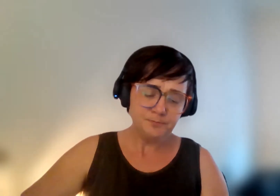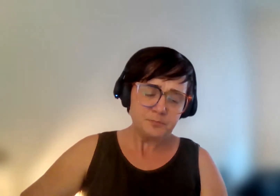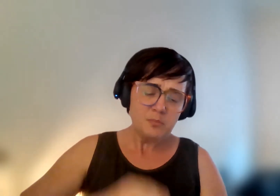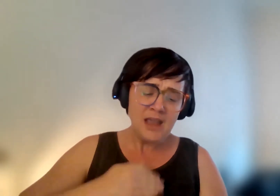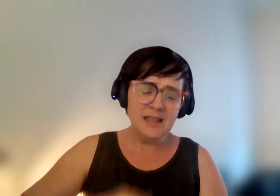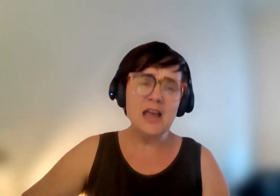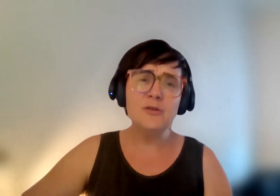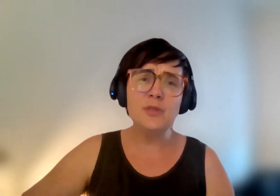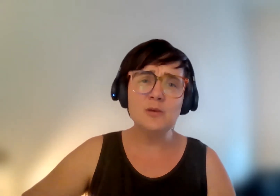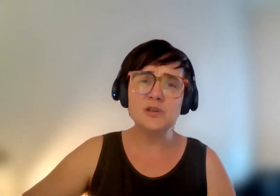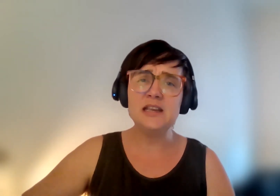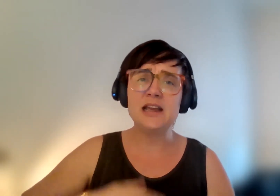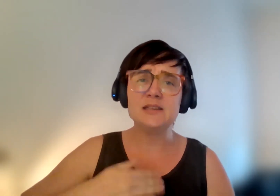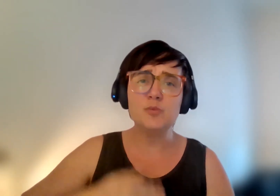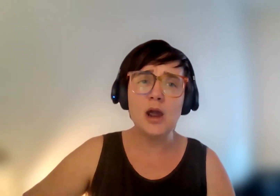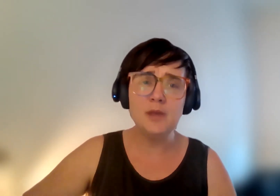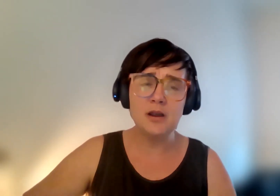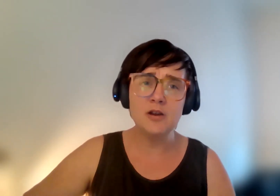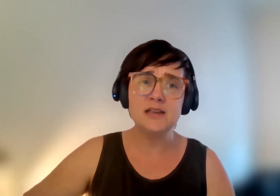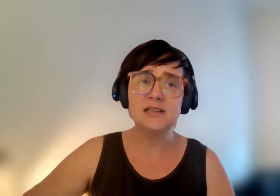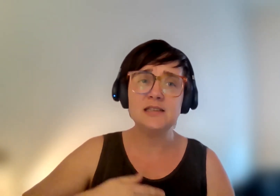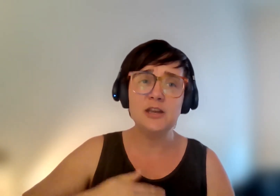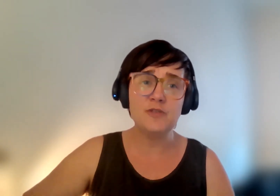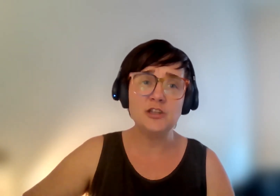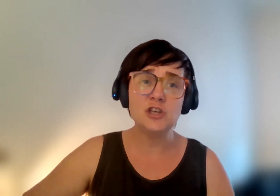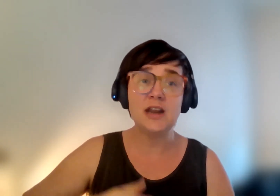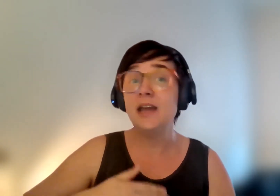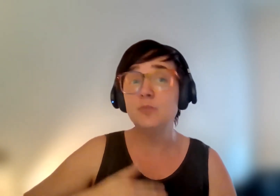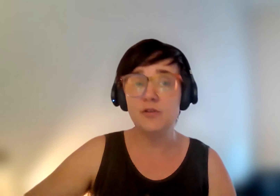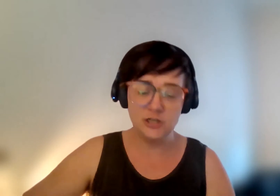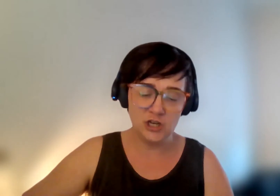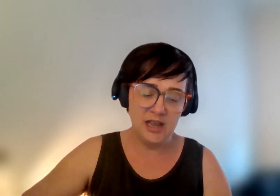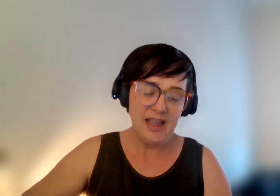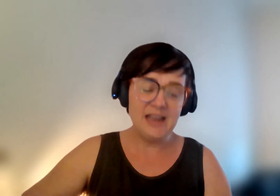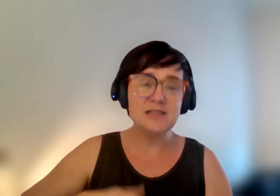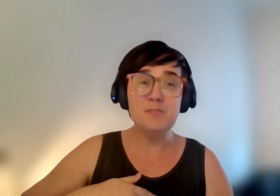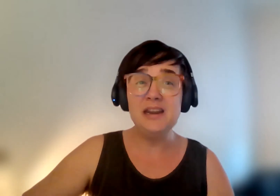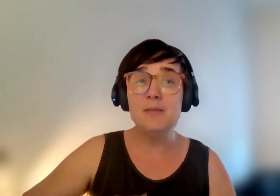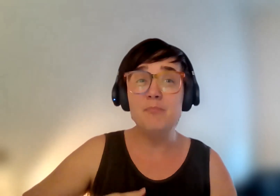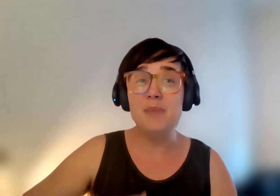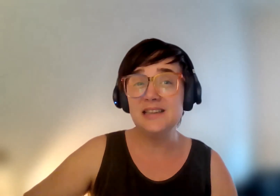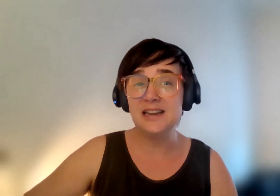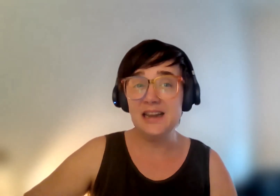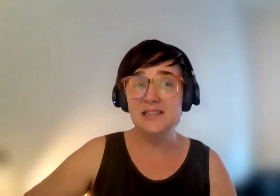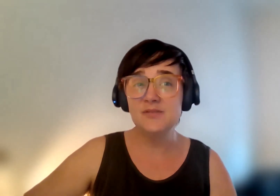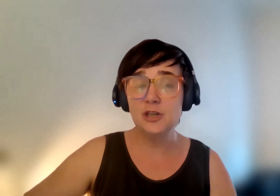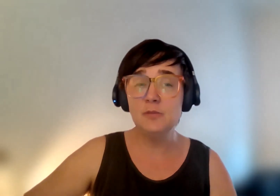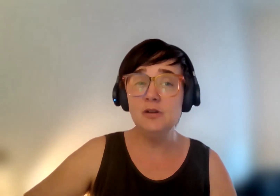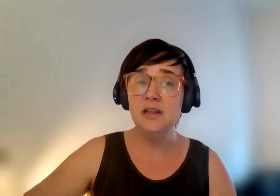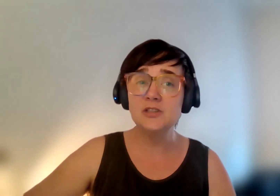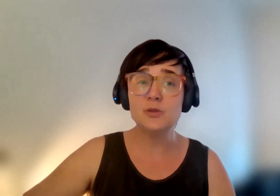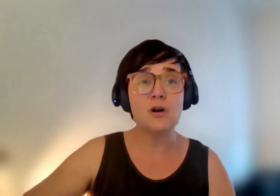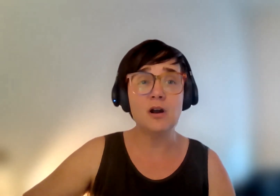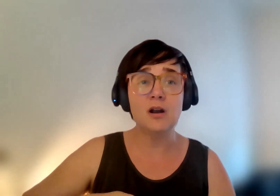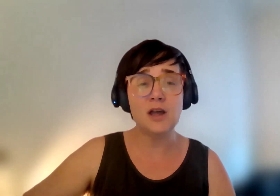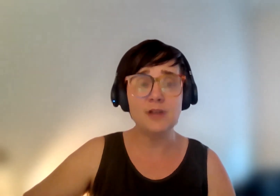competency. And then the other thing that we're seeing as a primary crisis intervention and prevention is meeting the basic needs of